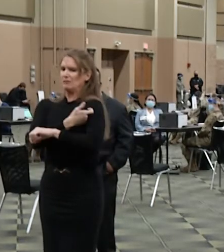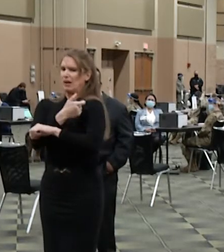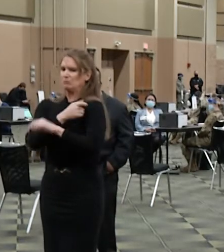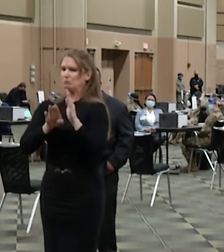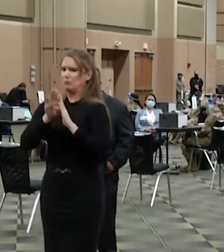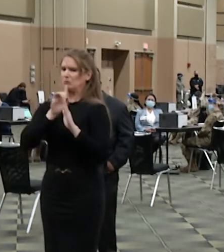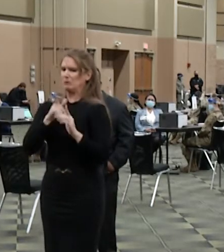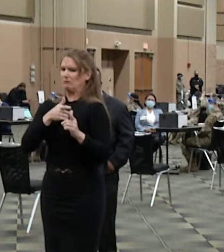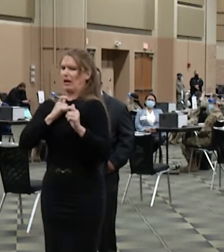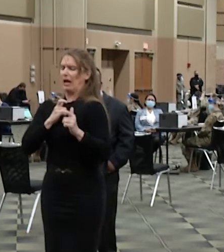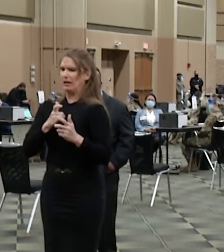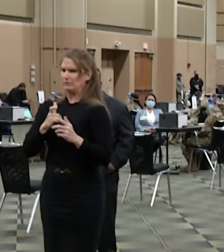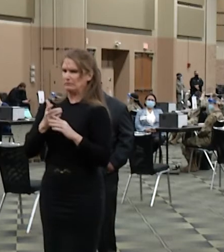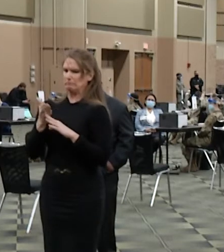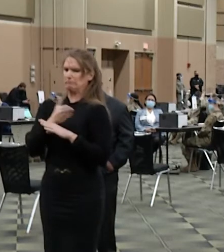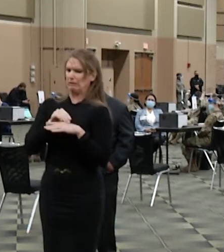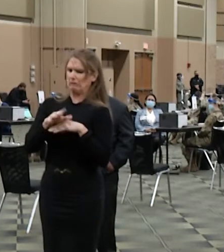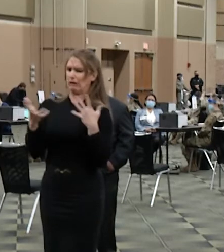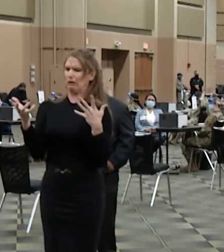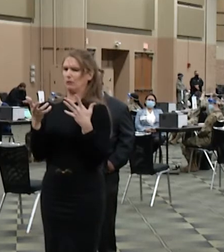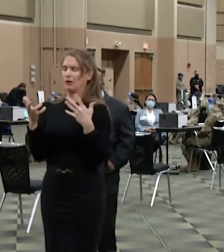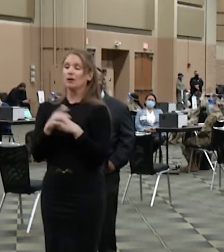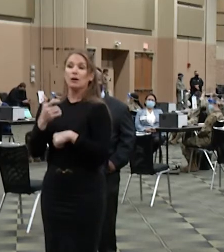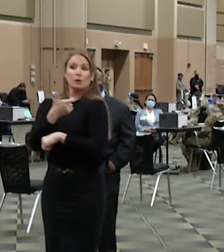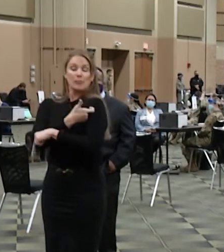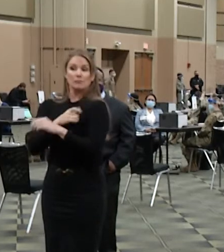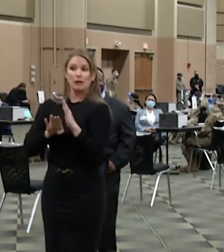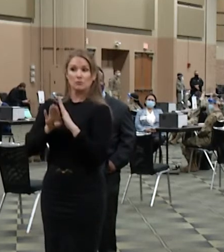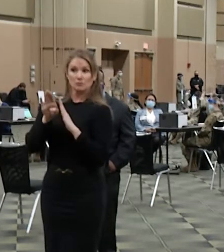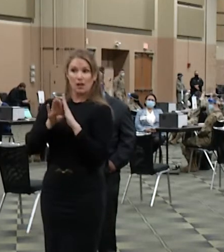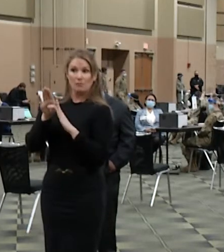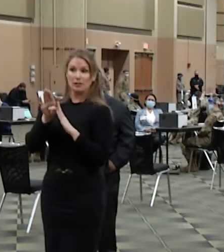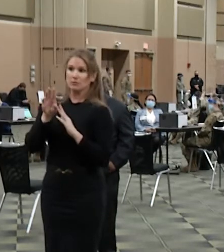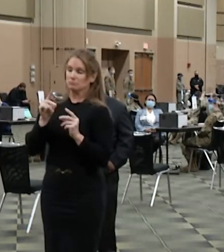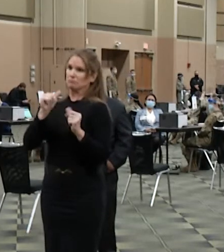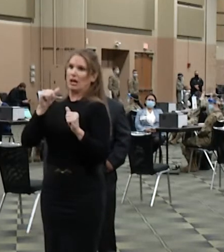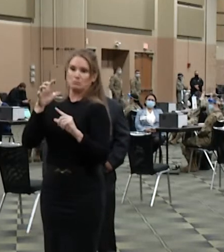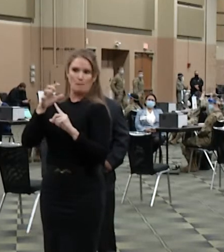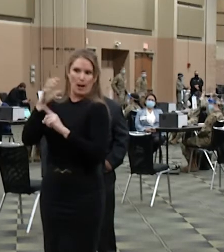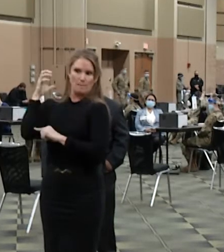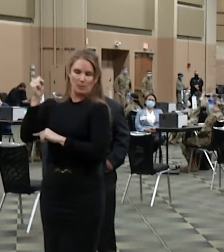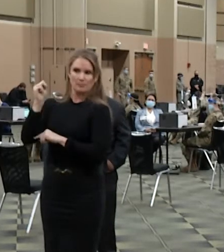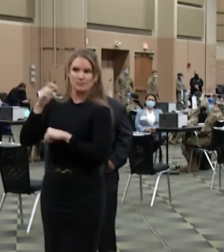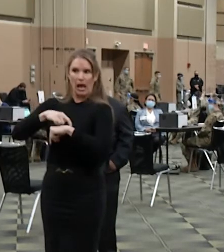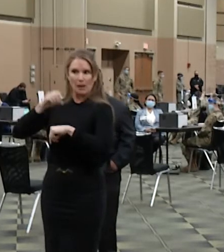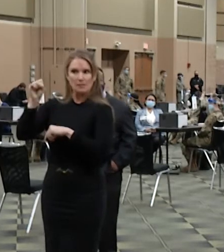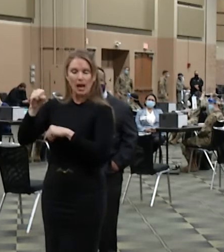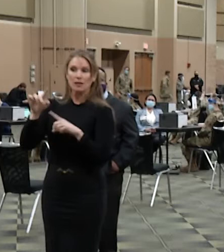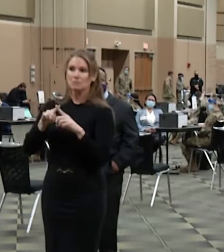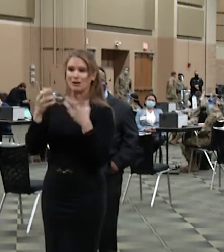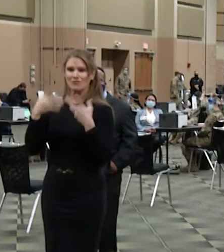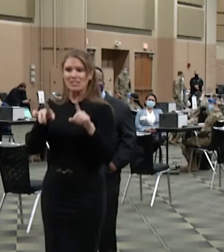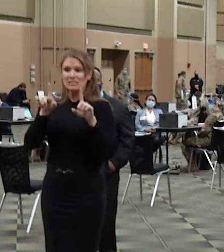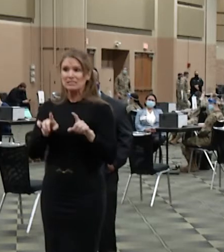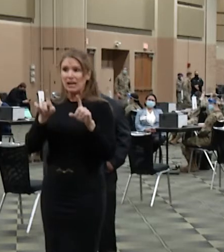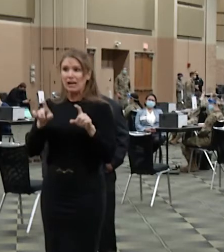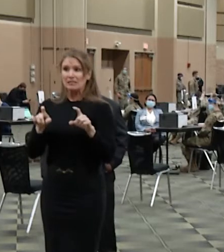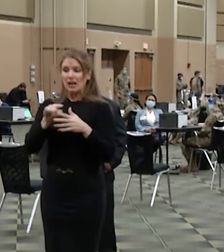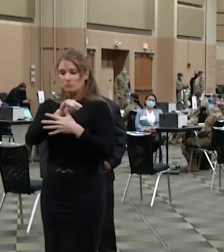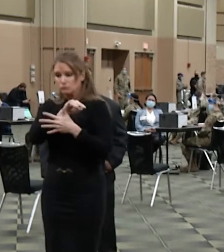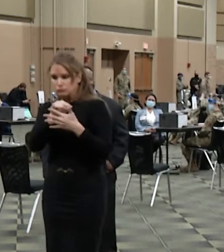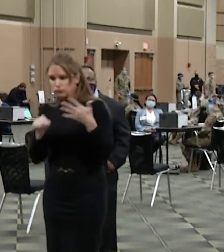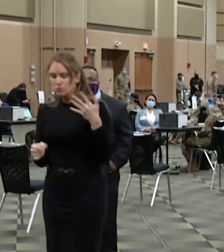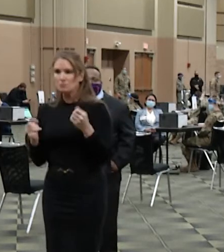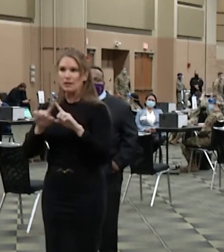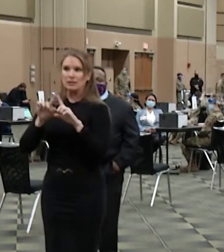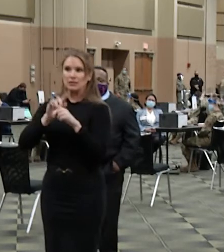vaccines. However, while the vaccine was developed in record time, it also has been tested on all types of